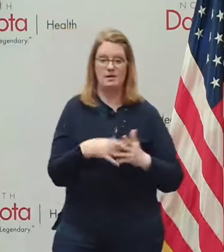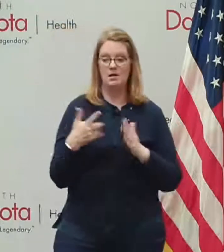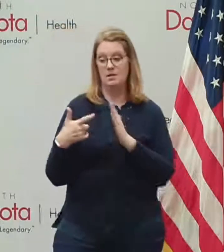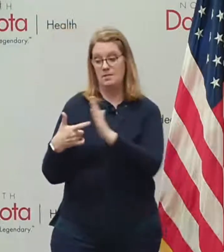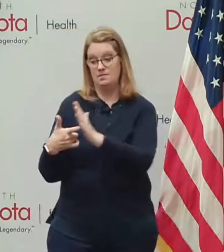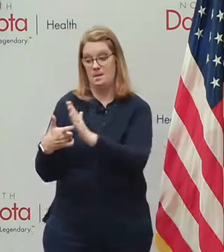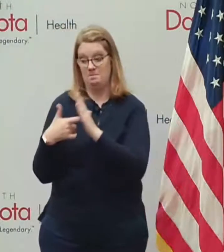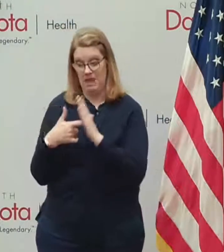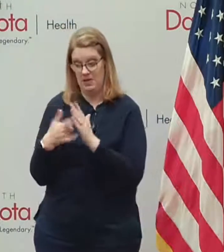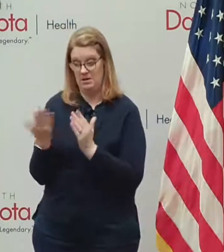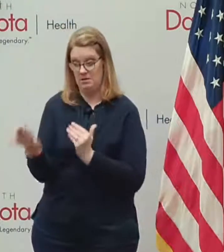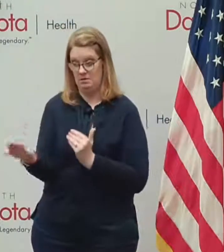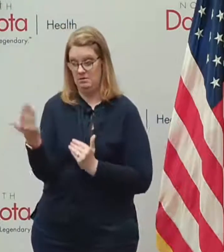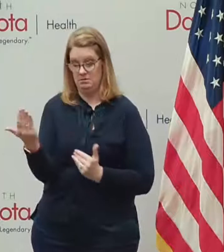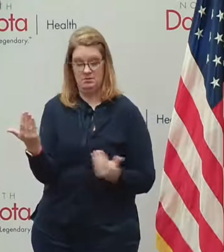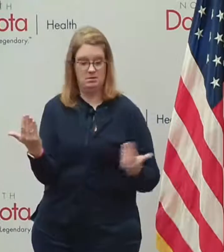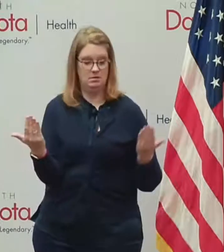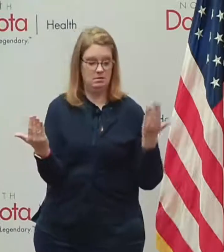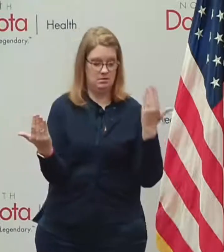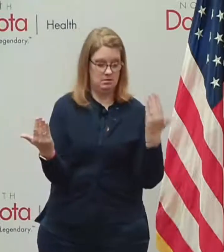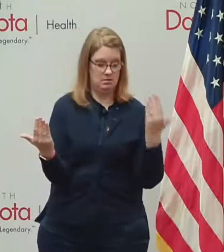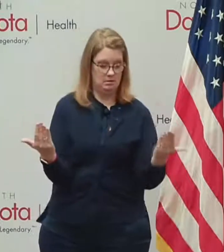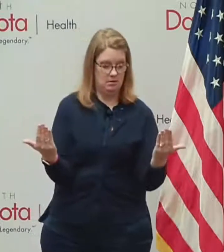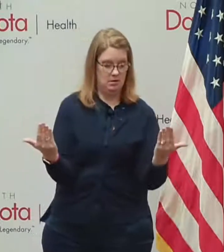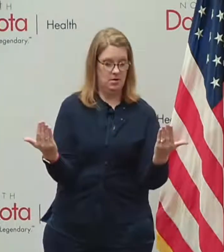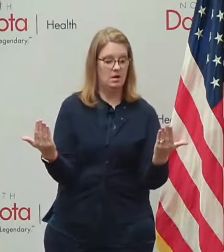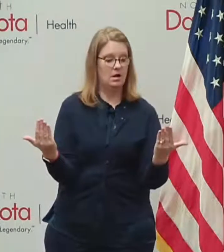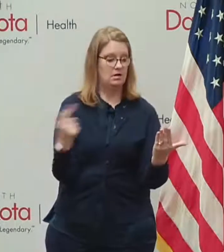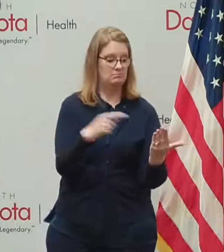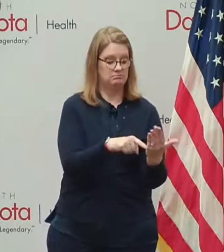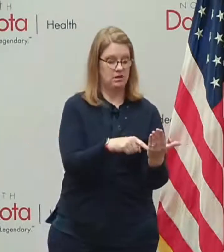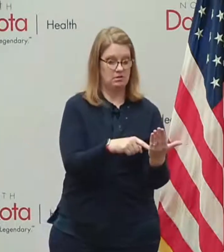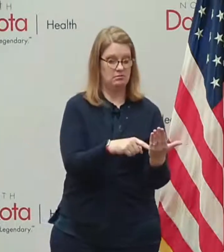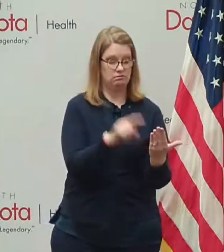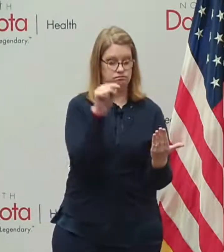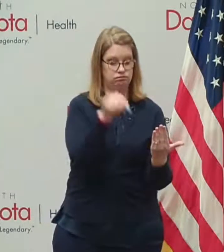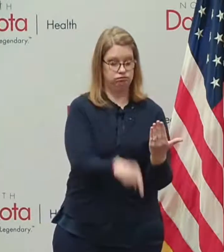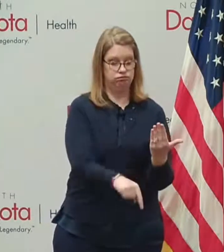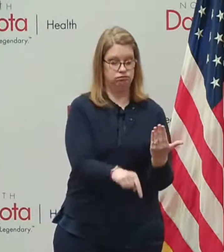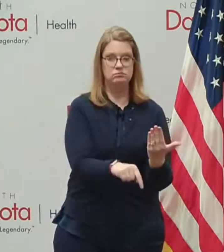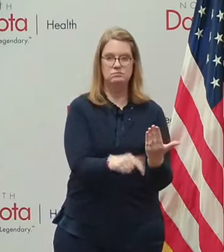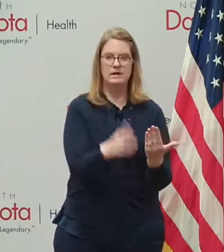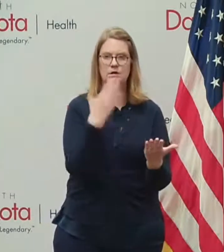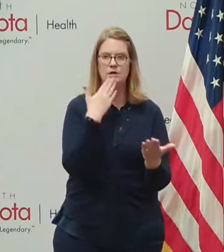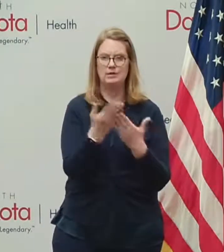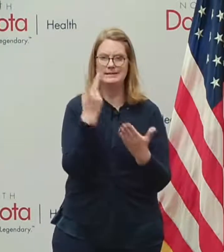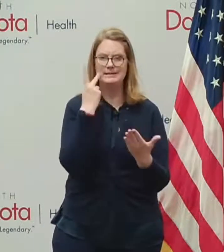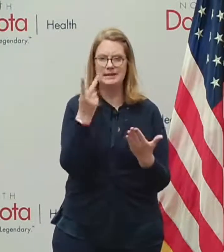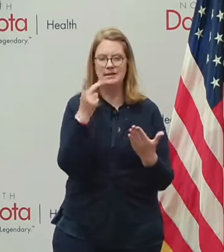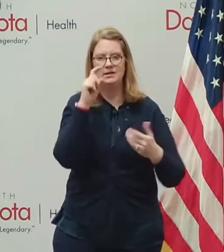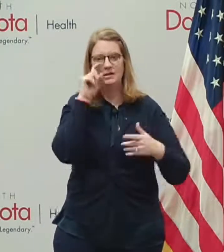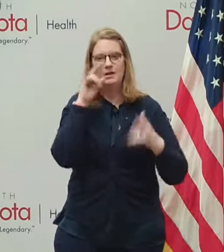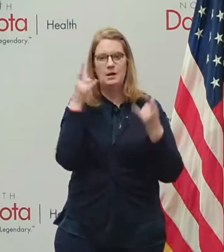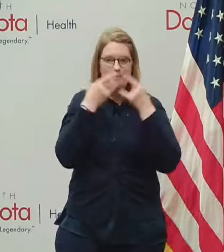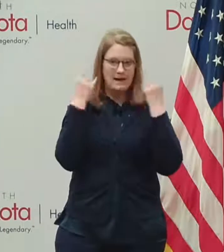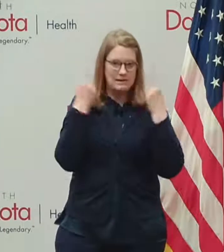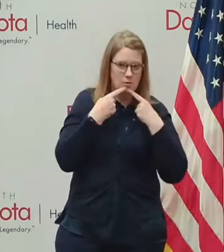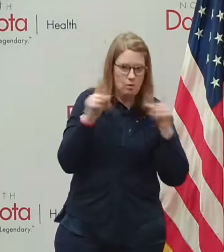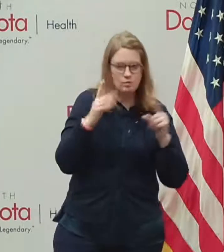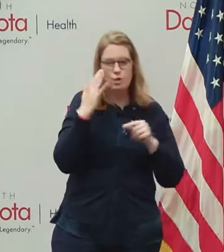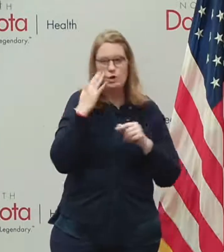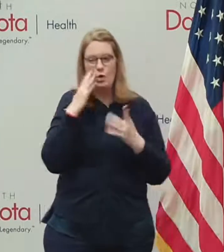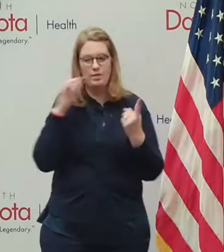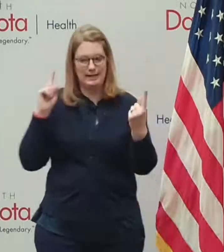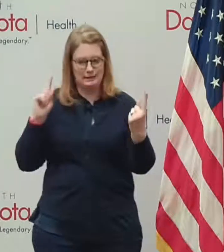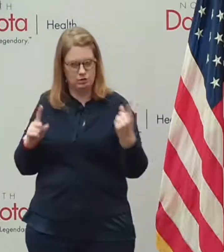mandate and the performance, that would be a good thing to see. We know that mask wearing works. We know that social distancing works.